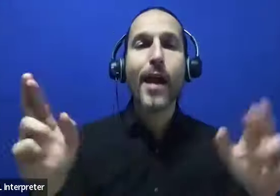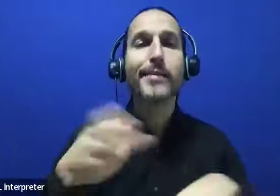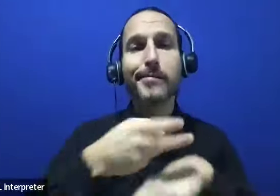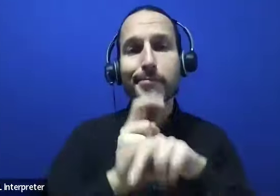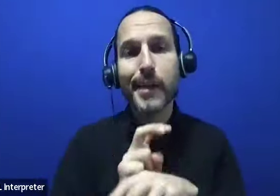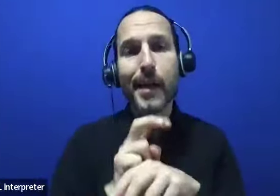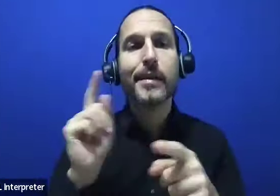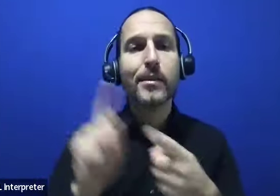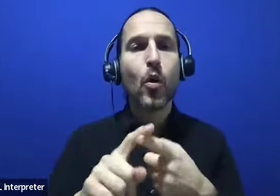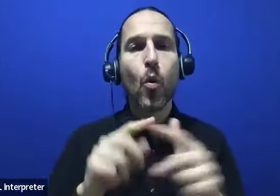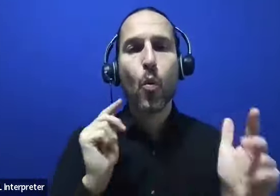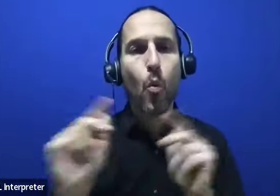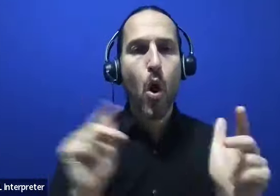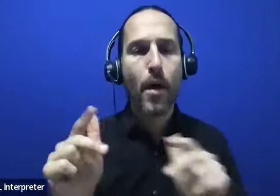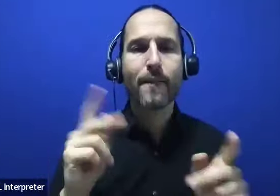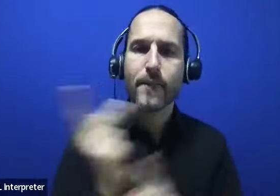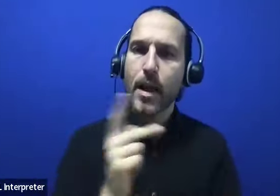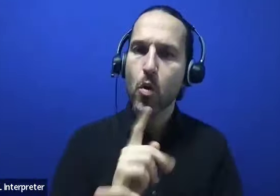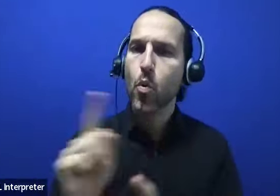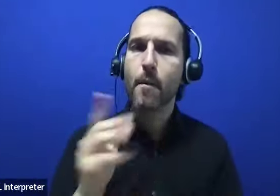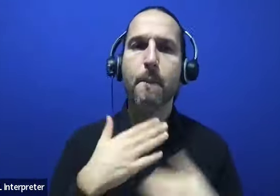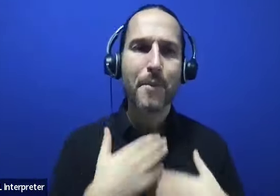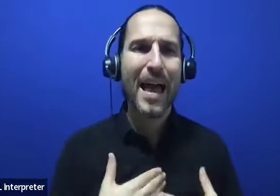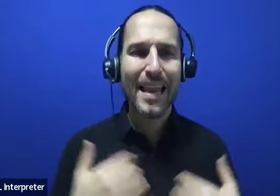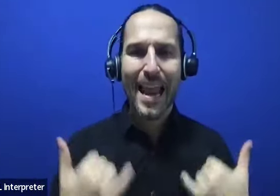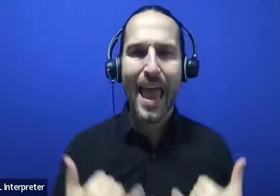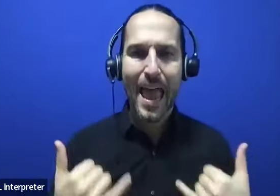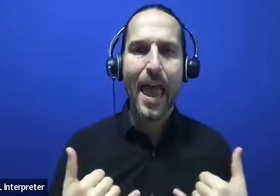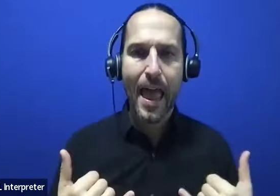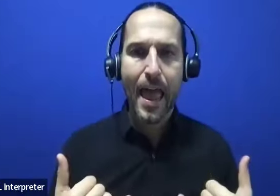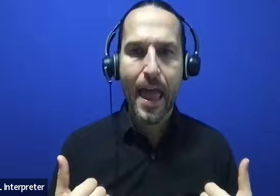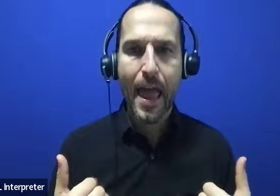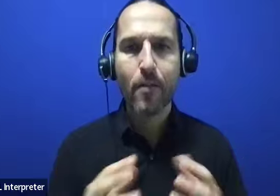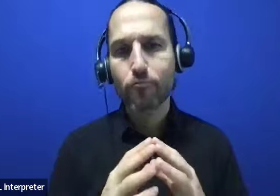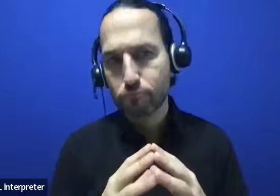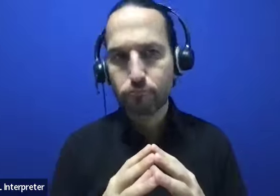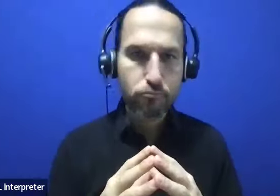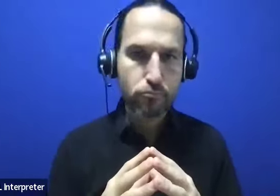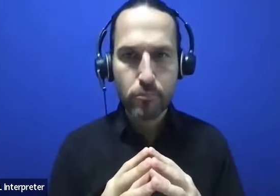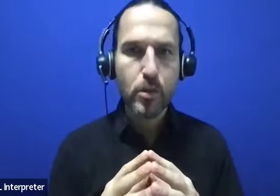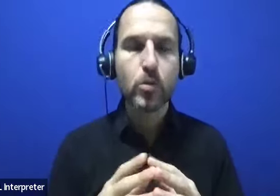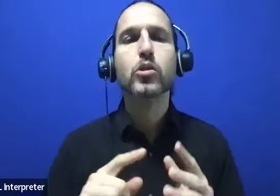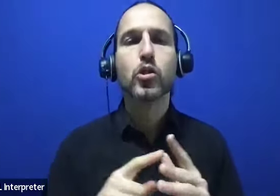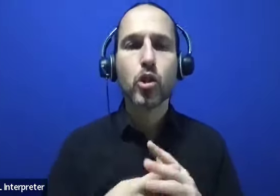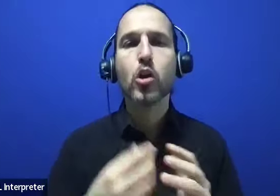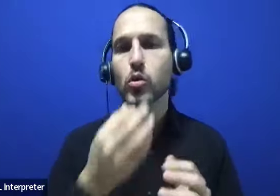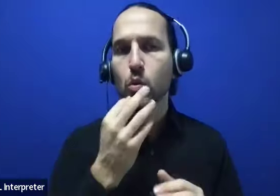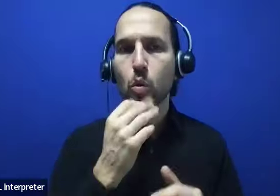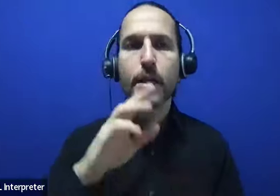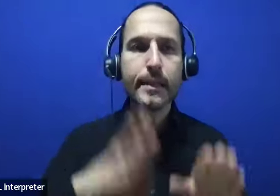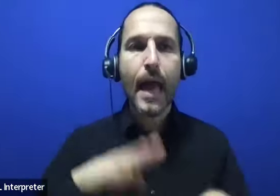so he's finding out where his body is. He's probably going to start tapping his feet before he gets